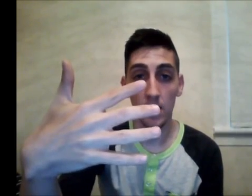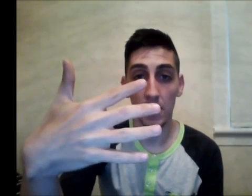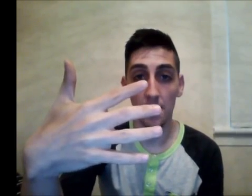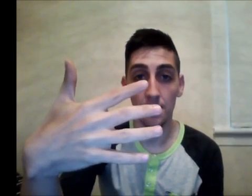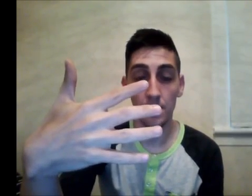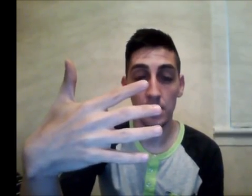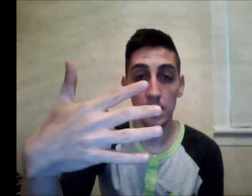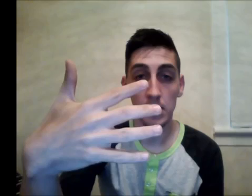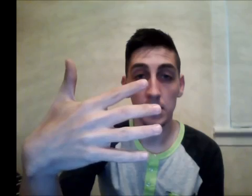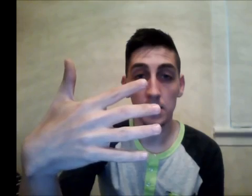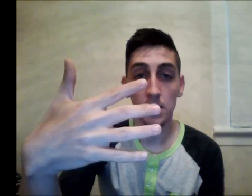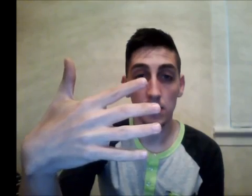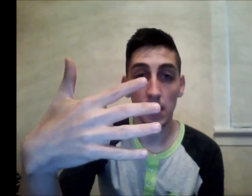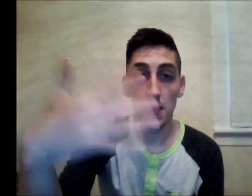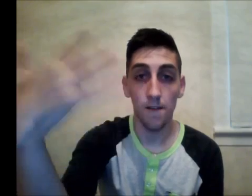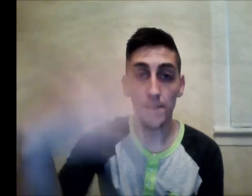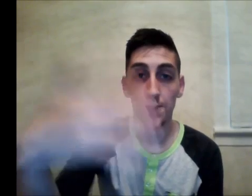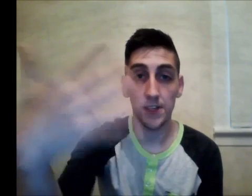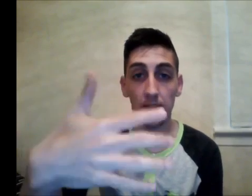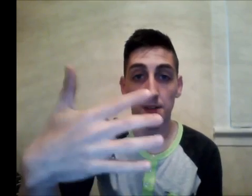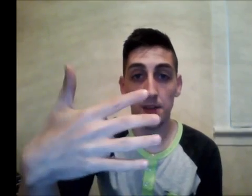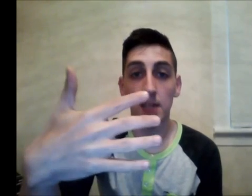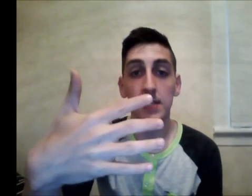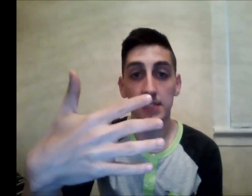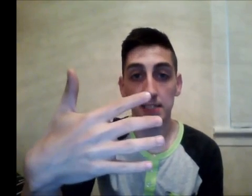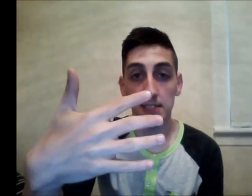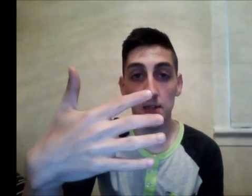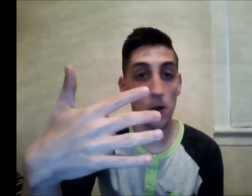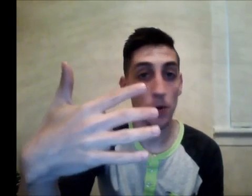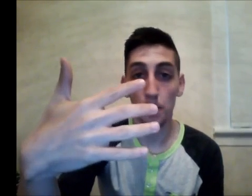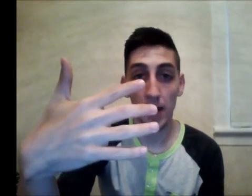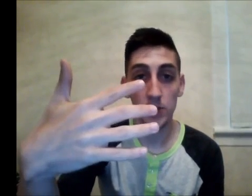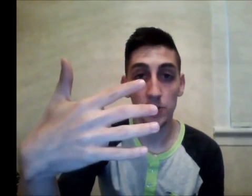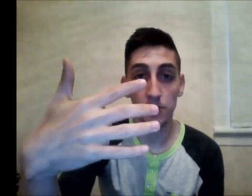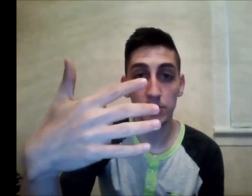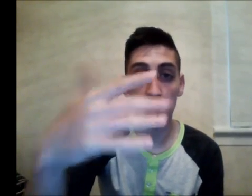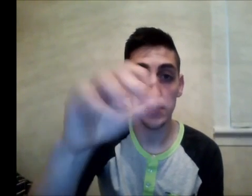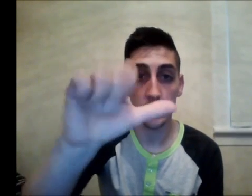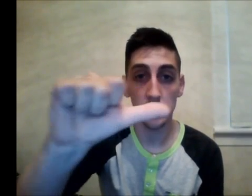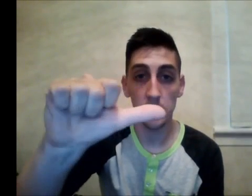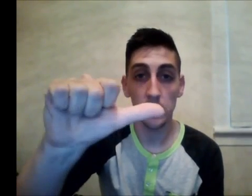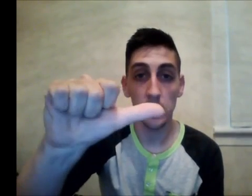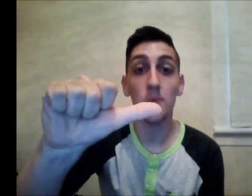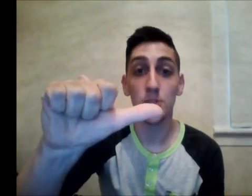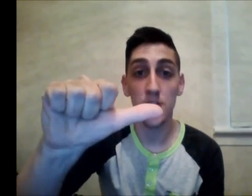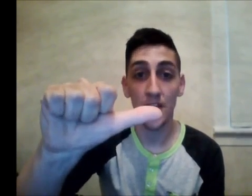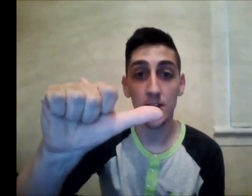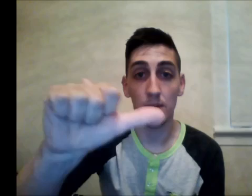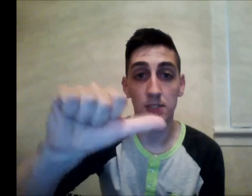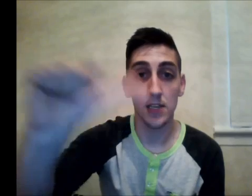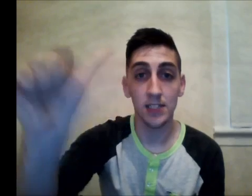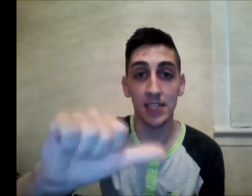that. Okay, 15. 16, we go back to our number 6, and we shake that twice.